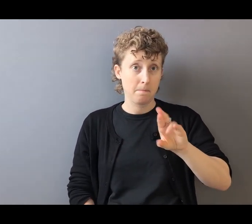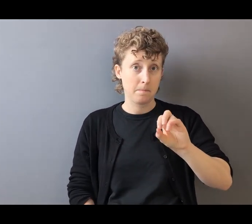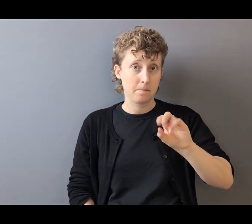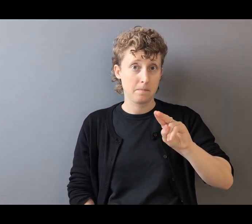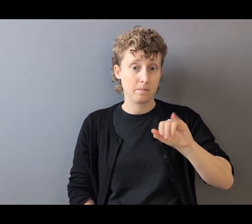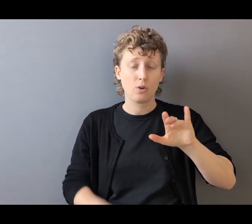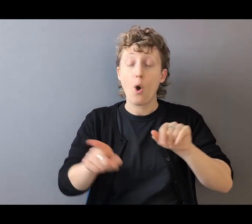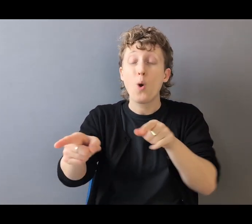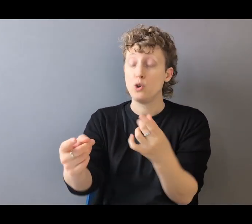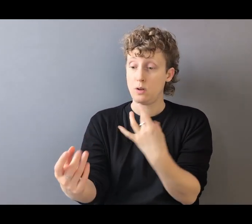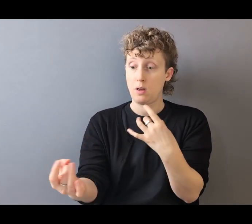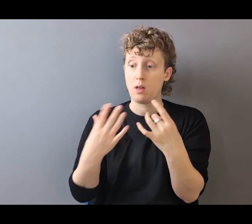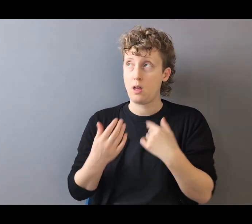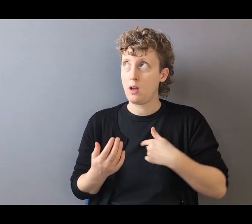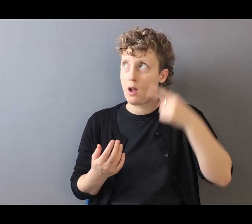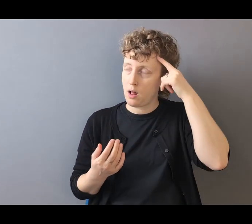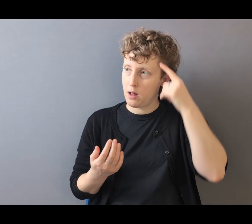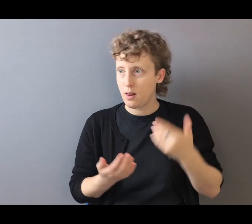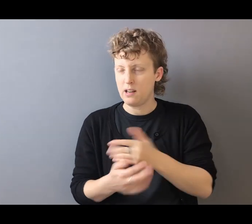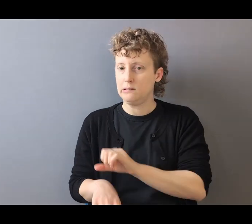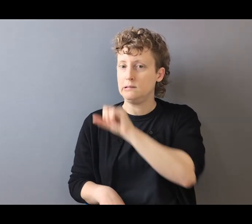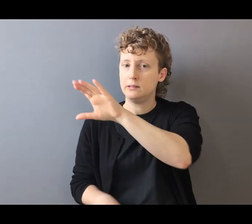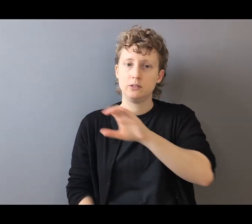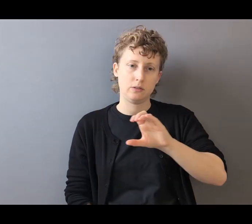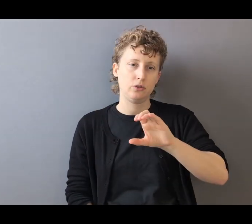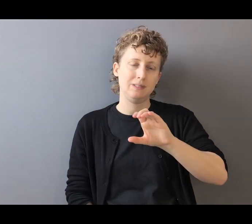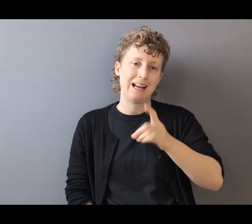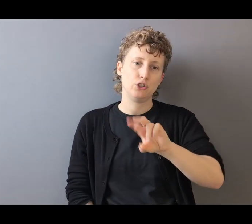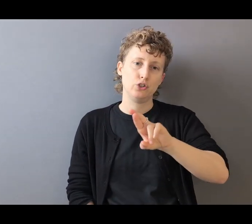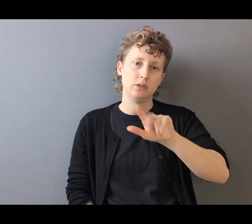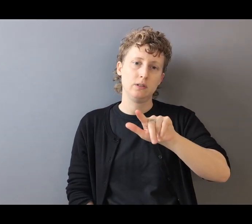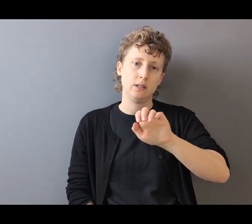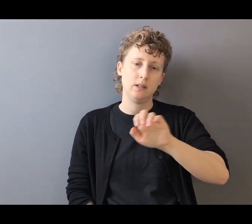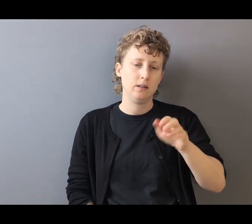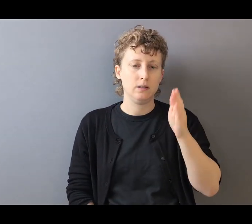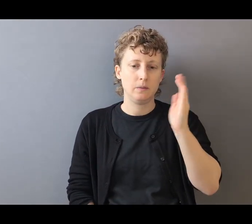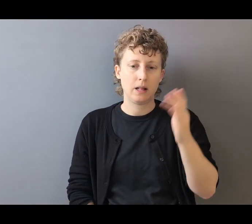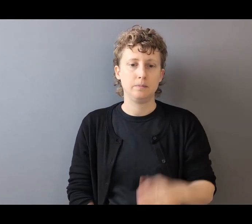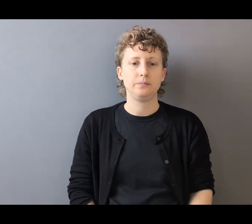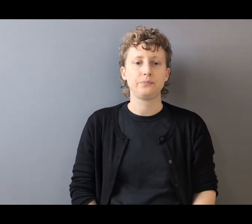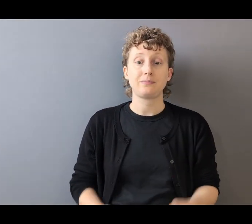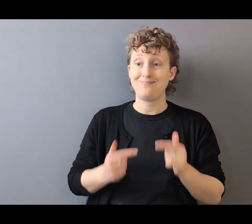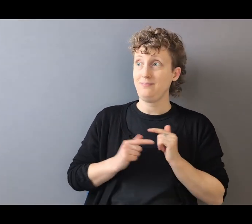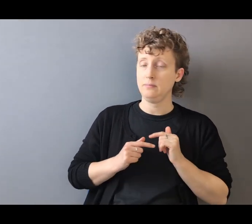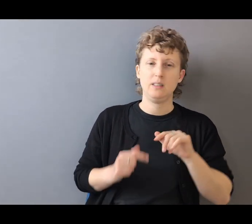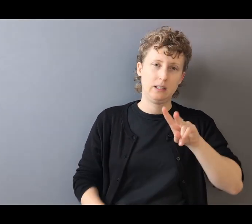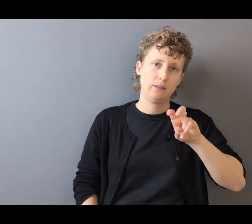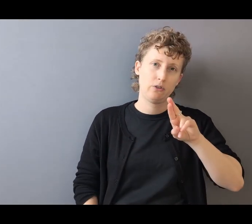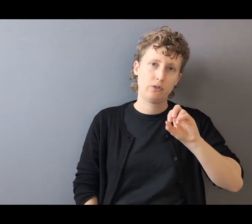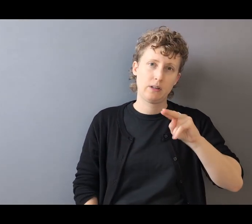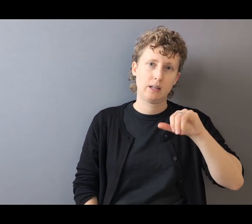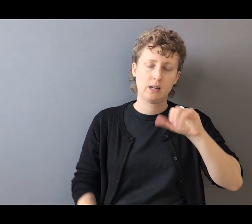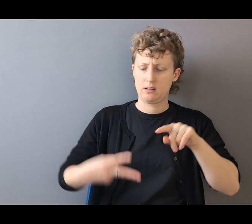to Christopher, even if I can't change things. Yeah, for me, there are basically two things. One of the things is about applying for the